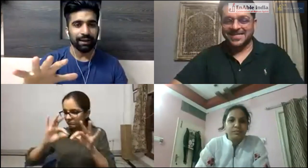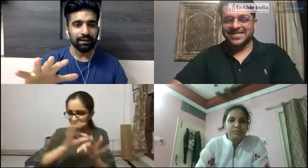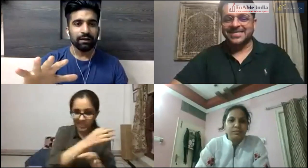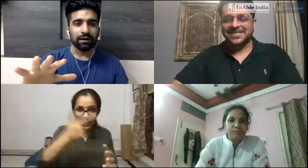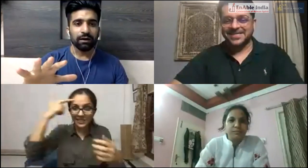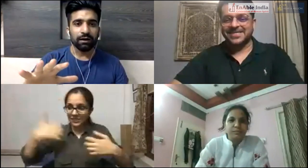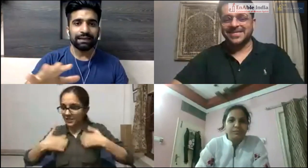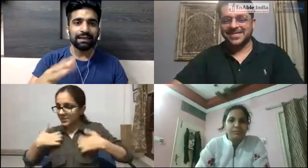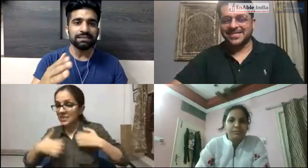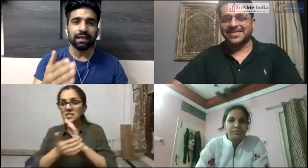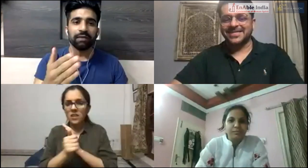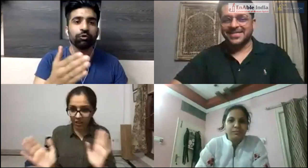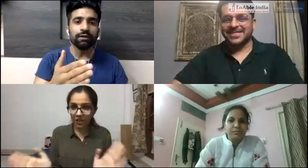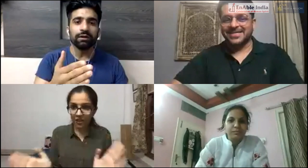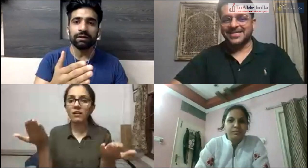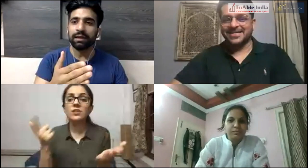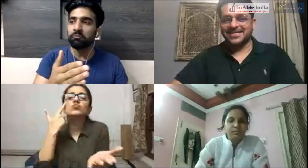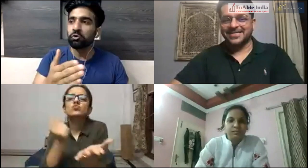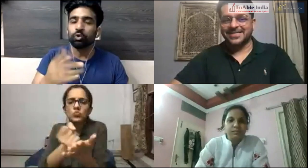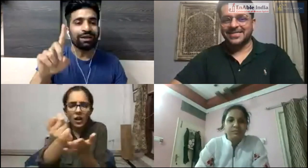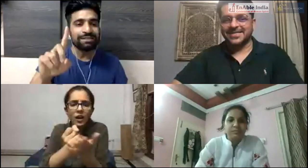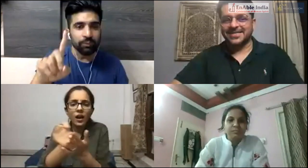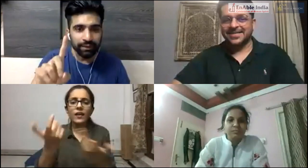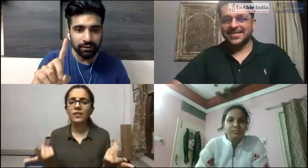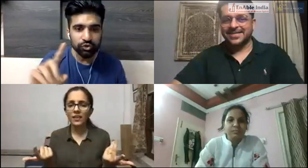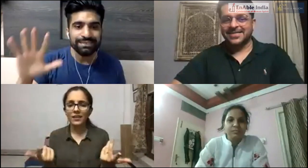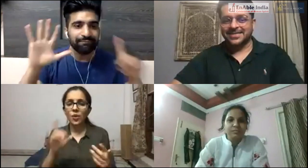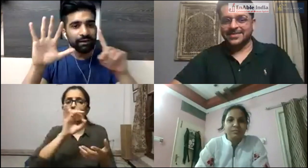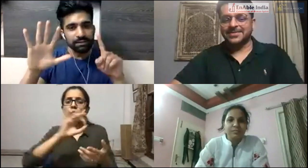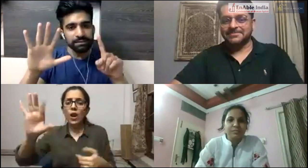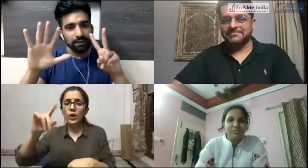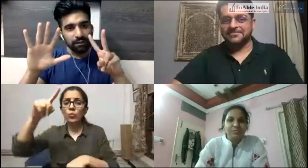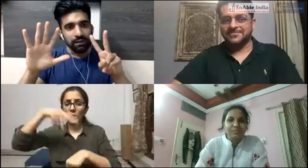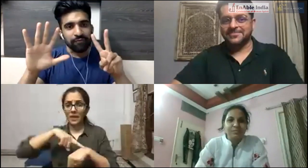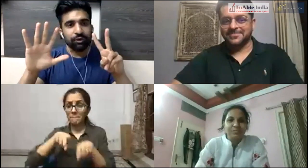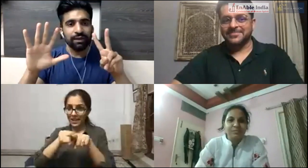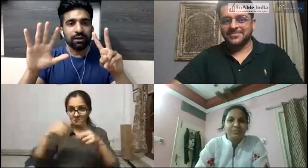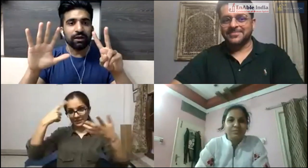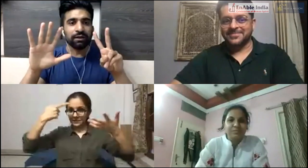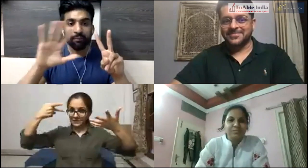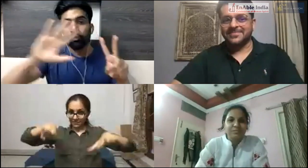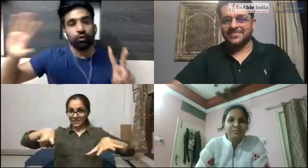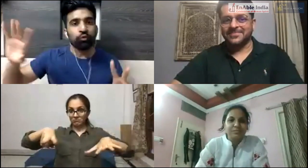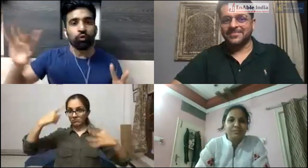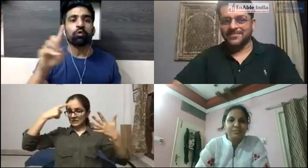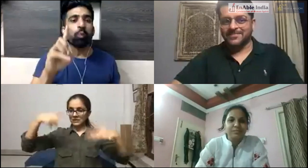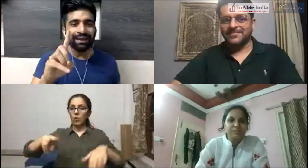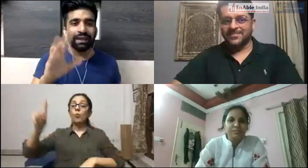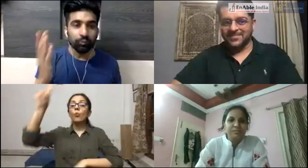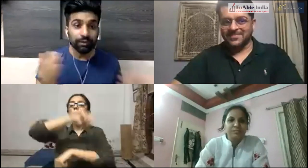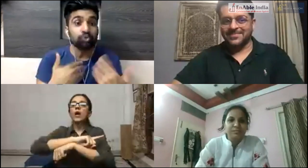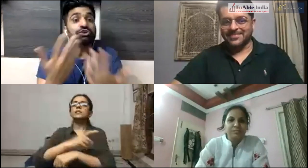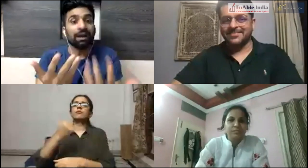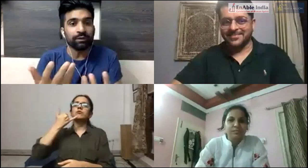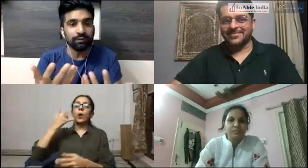Try. At least, like, if you can attempt to do once a week. So in 7 days, if you can remove your phone for 1 day a